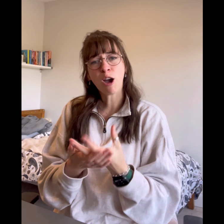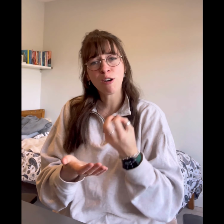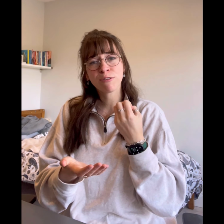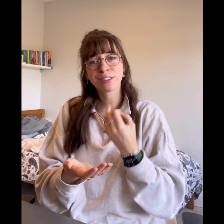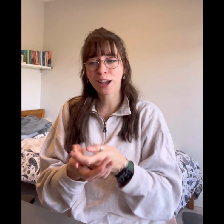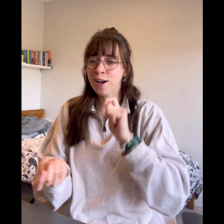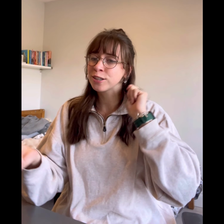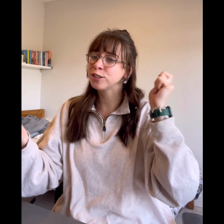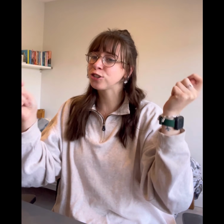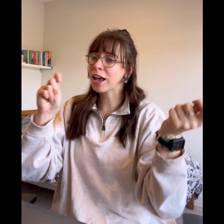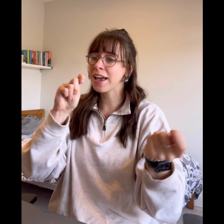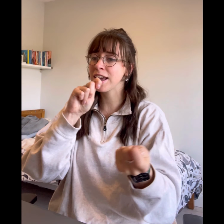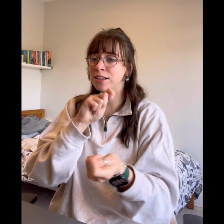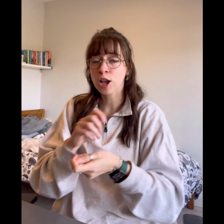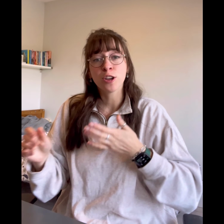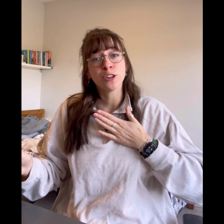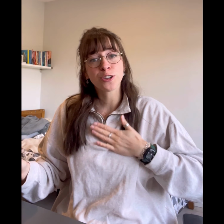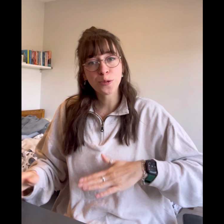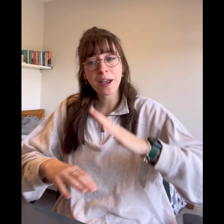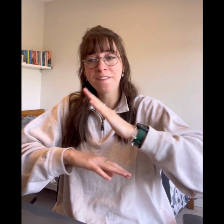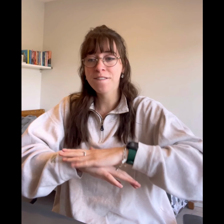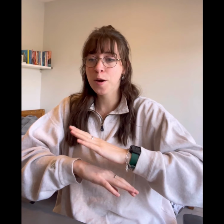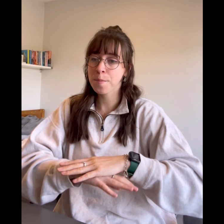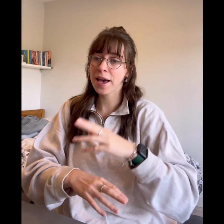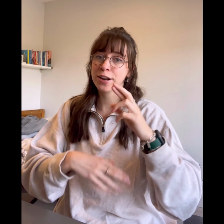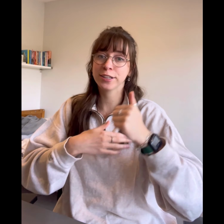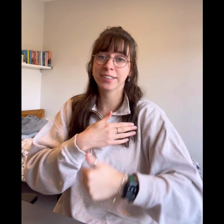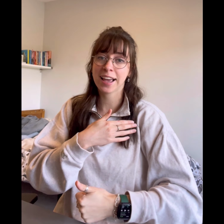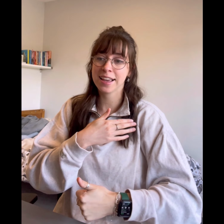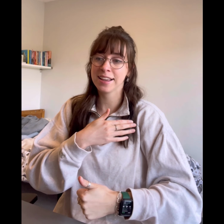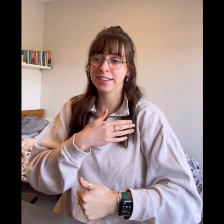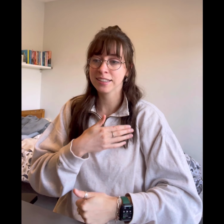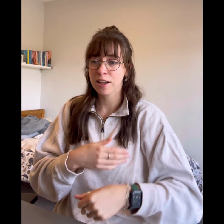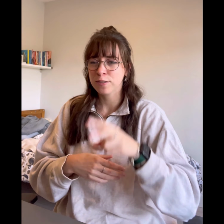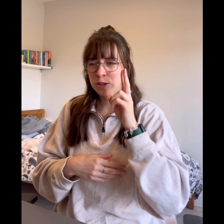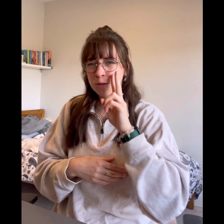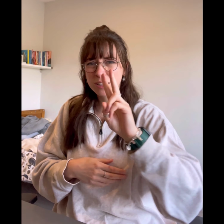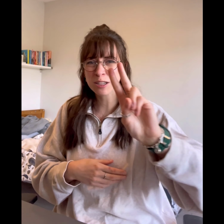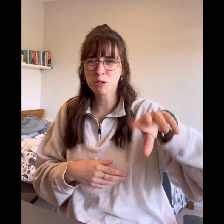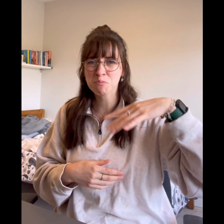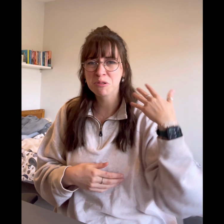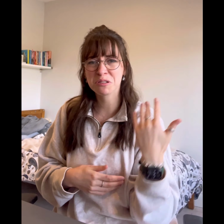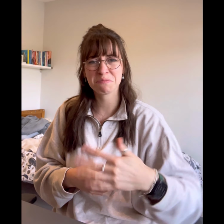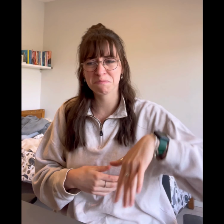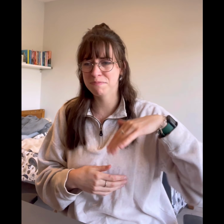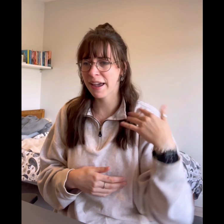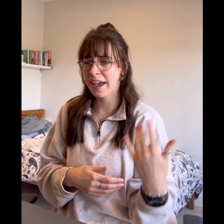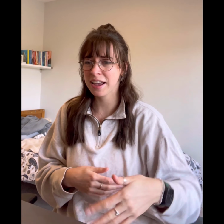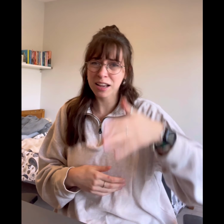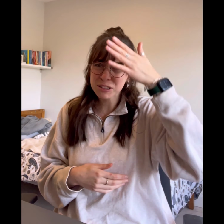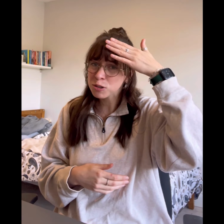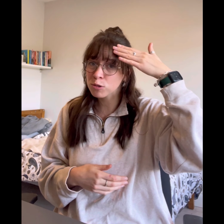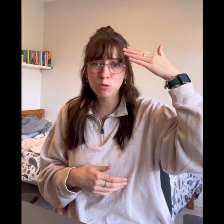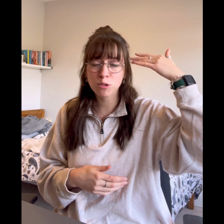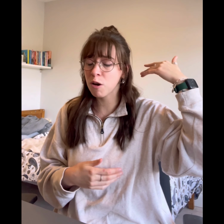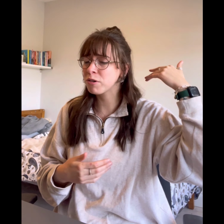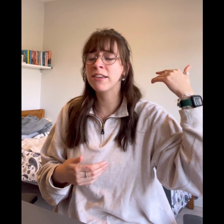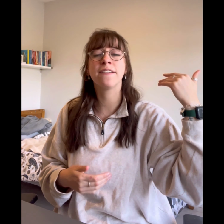Your story's gonna change, just wait for better days. You've seen too much of pain, now you